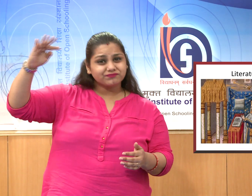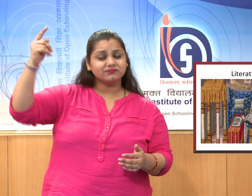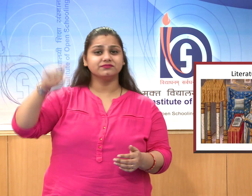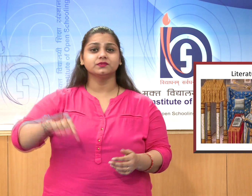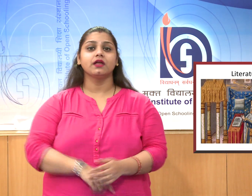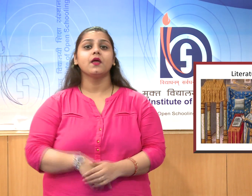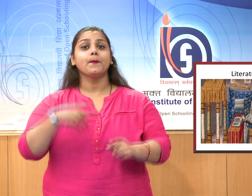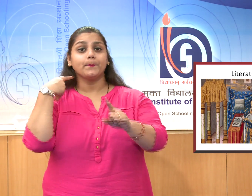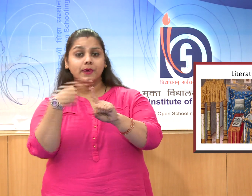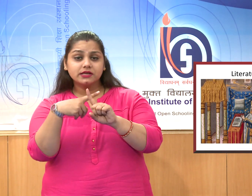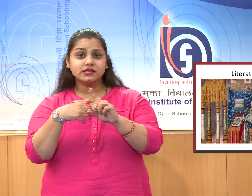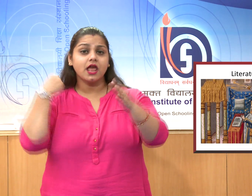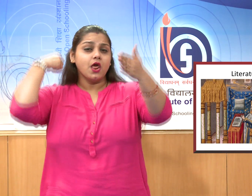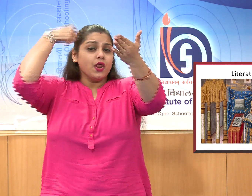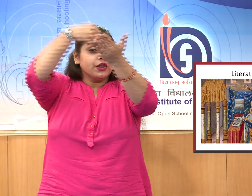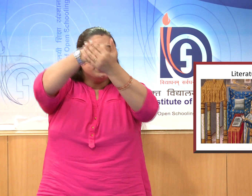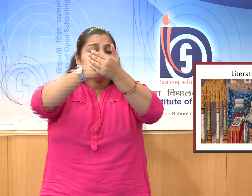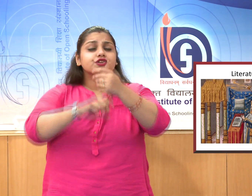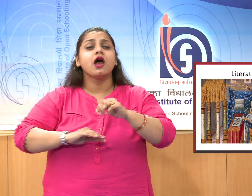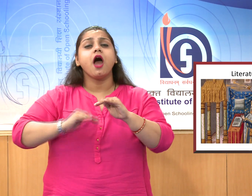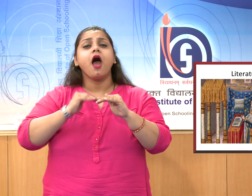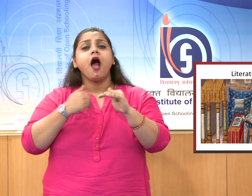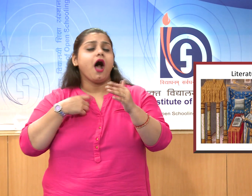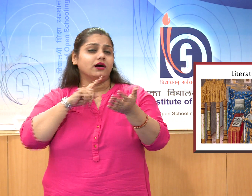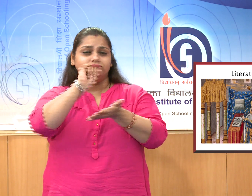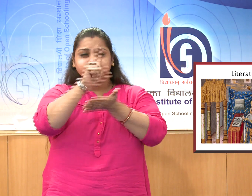and reached very high standards in literature and art.